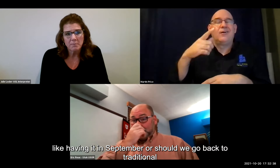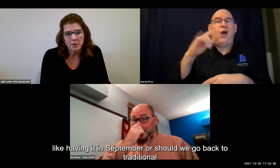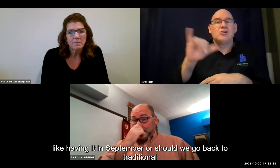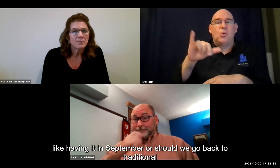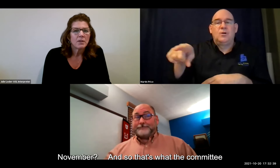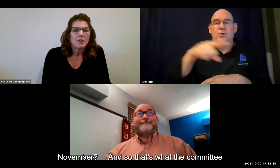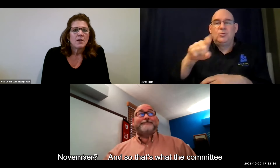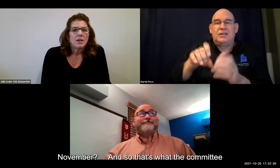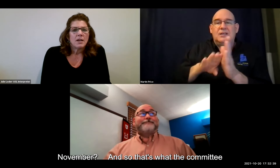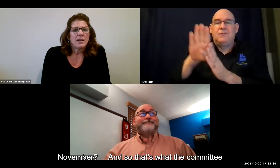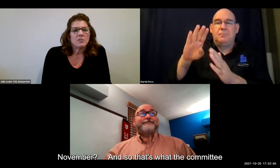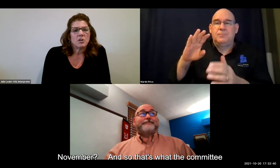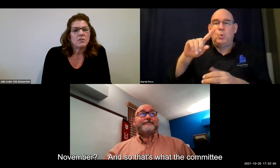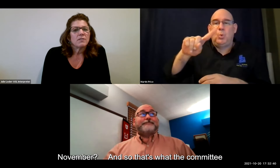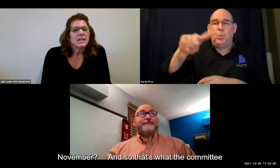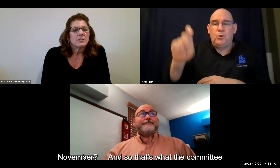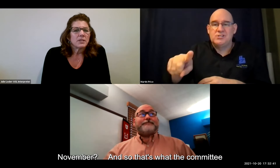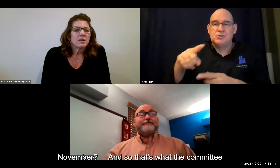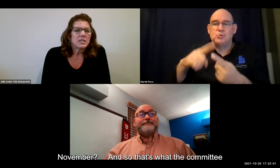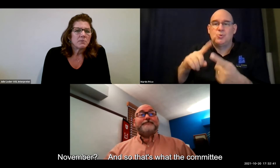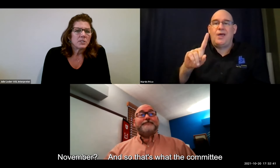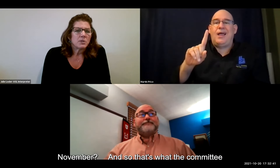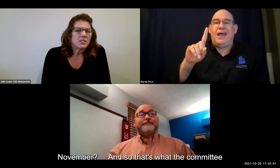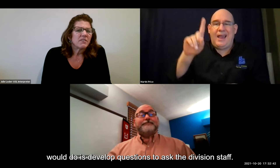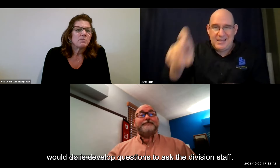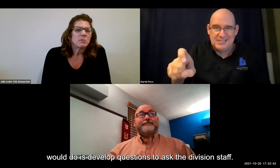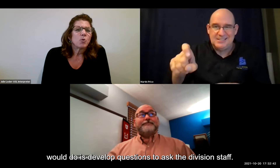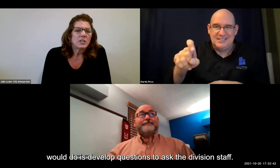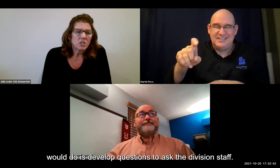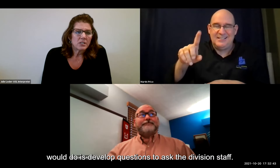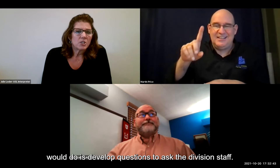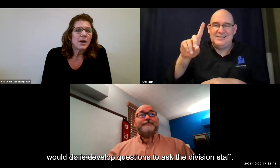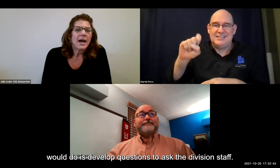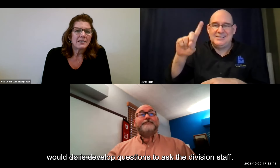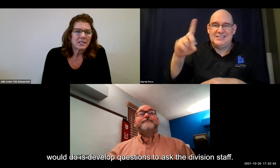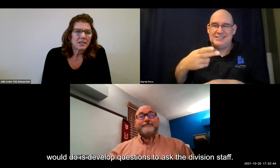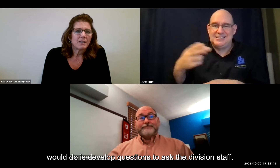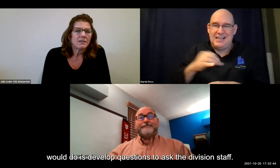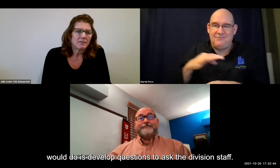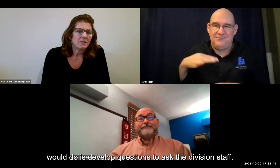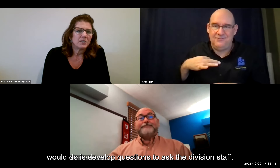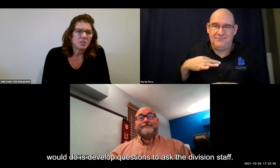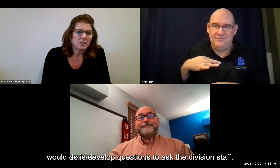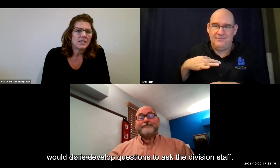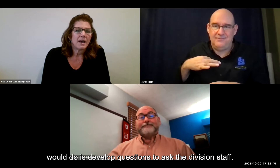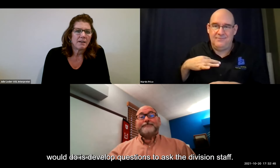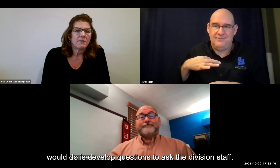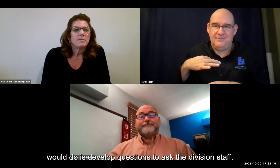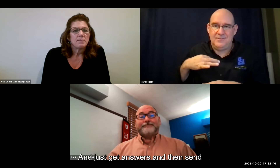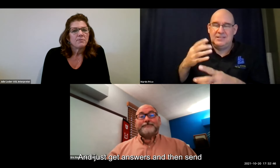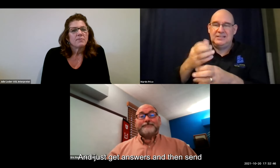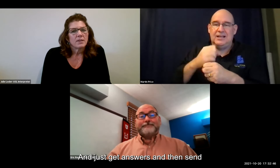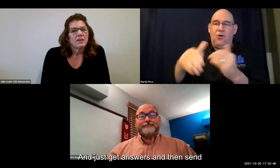traditional November? And so that's what the committee would do, is develop some questions to ask the division